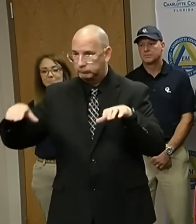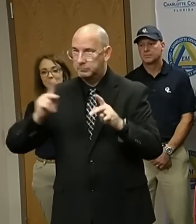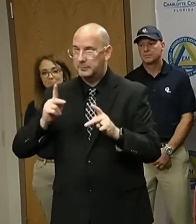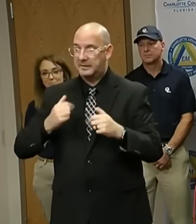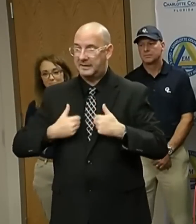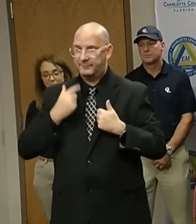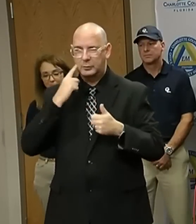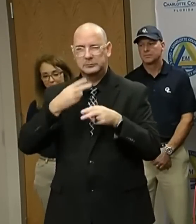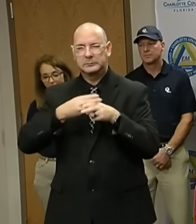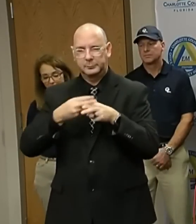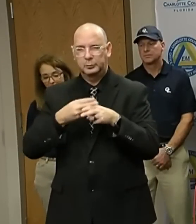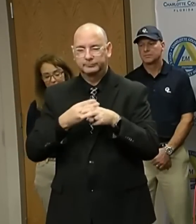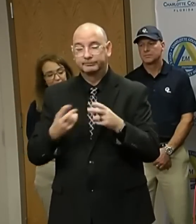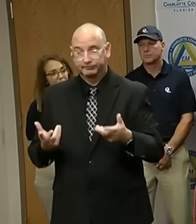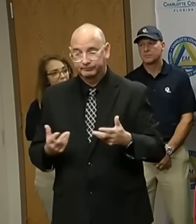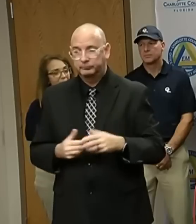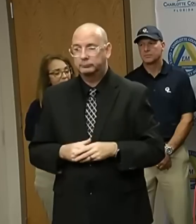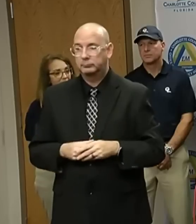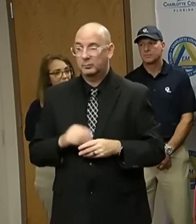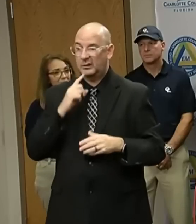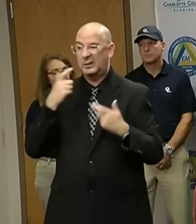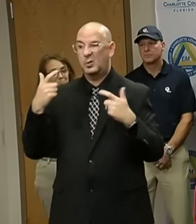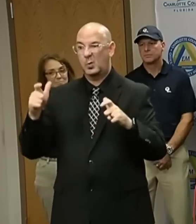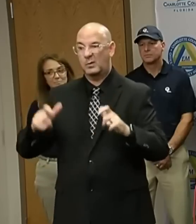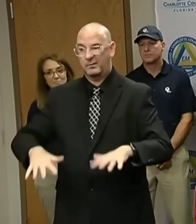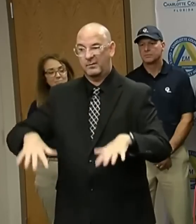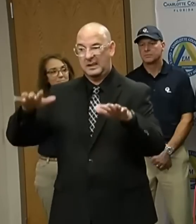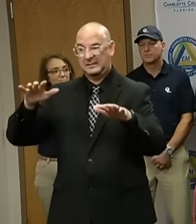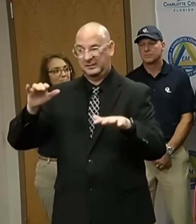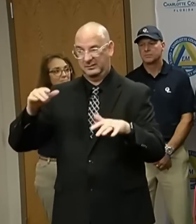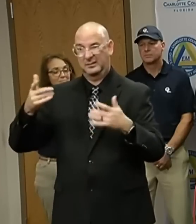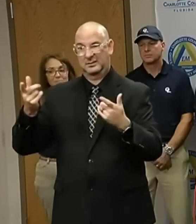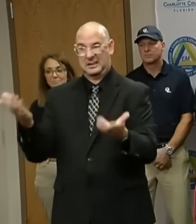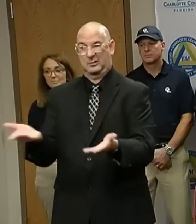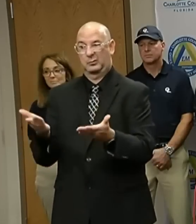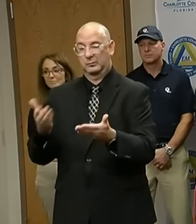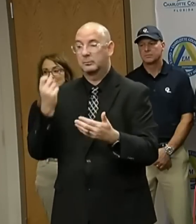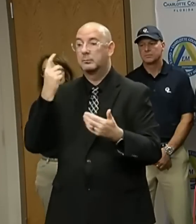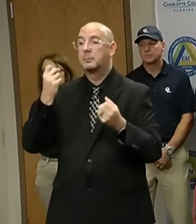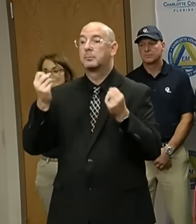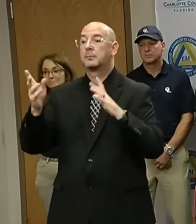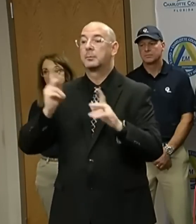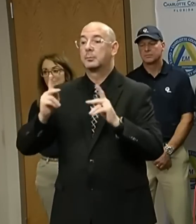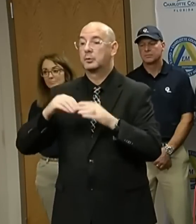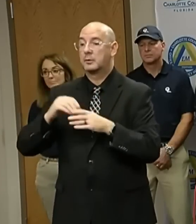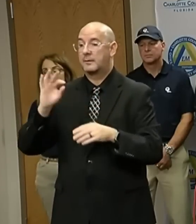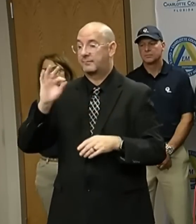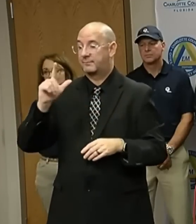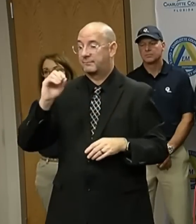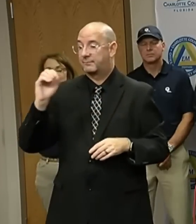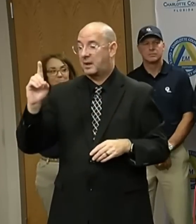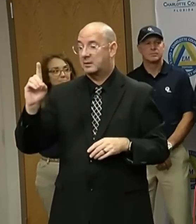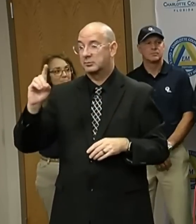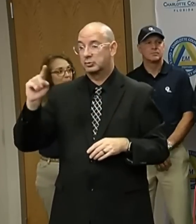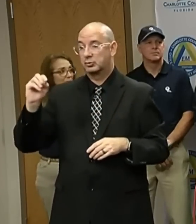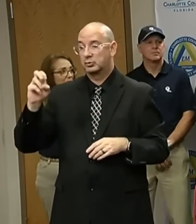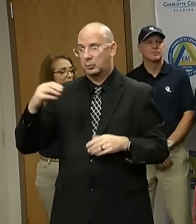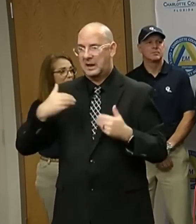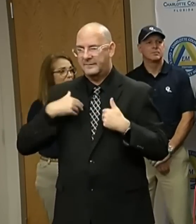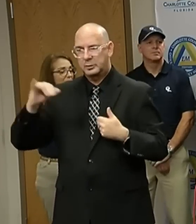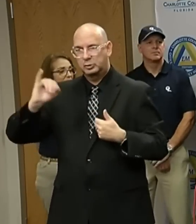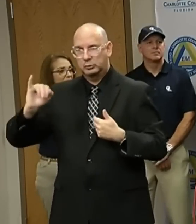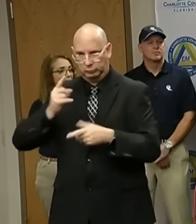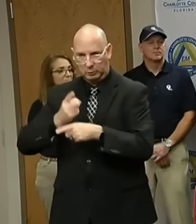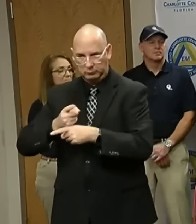events. And so most of these people who have mortgages and they're in a flood zone probably had to have flood insurance. So they're going to have people that could help with those